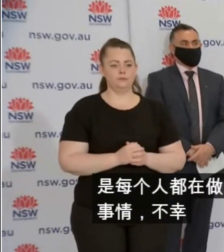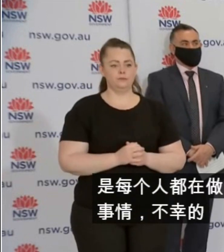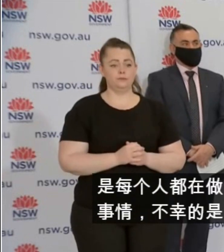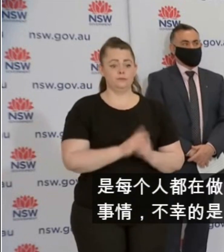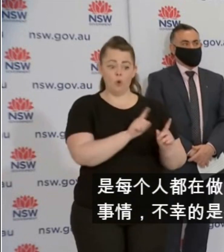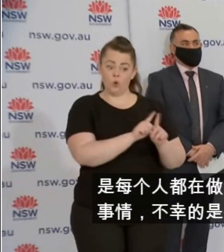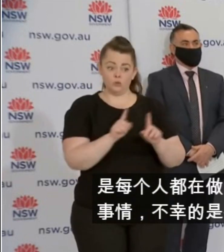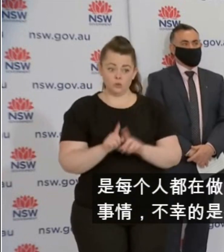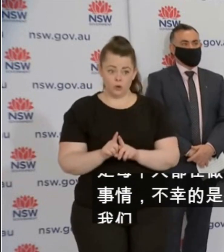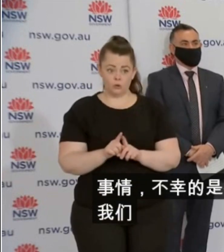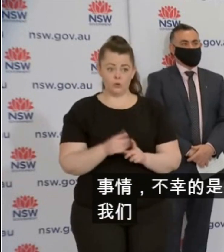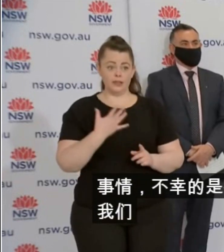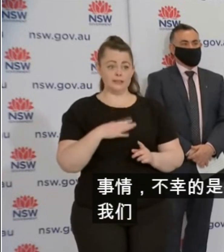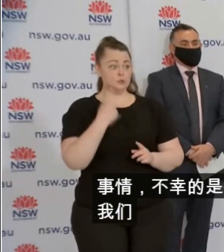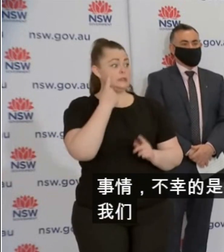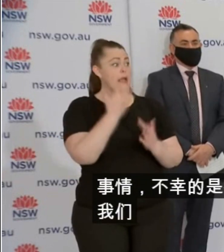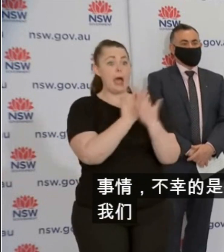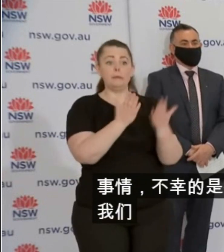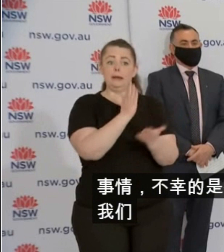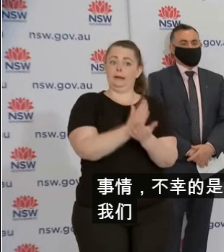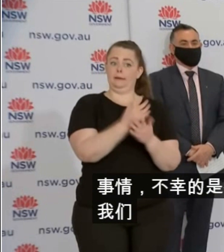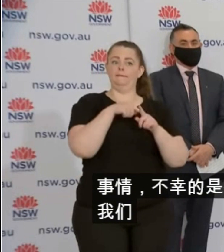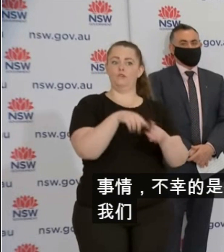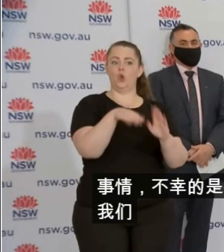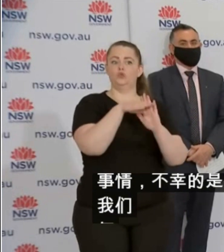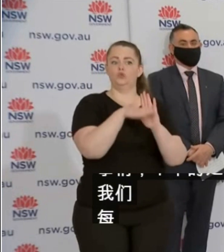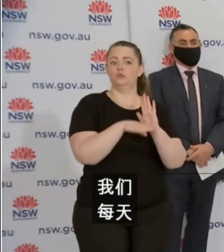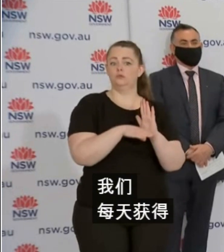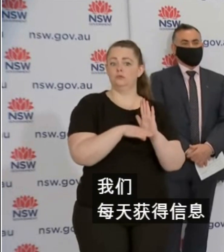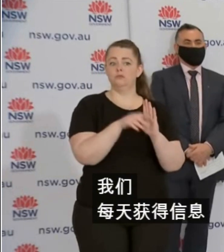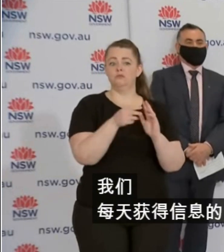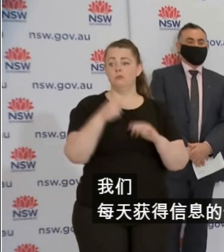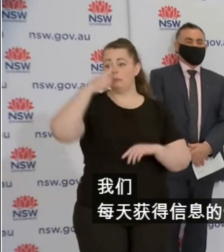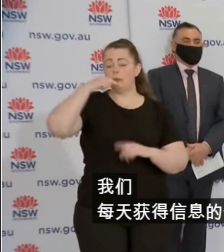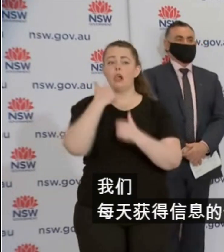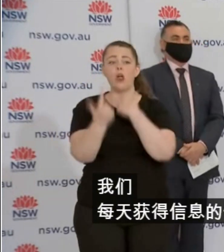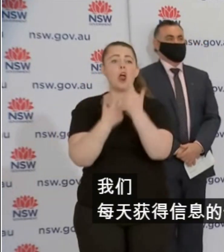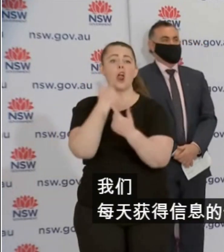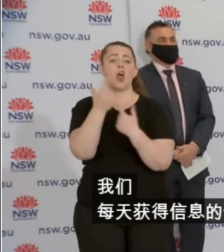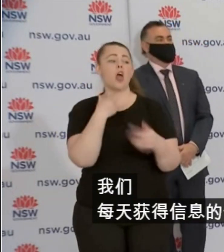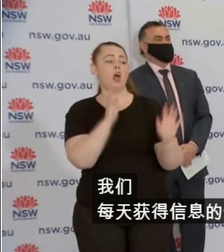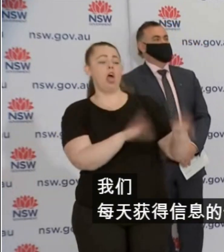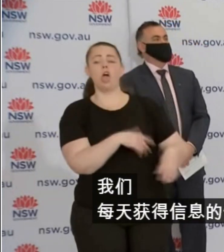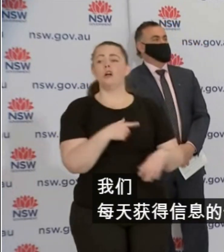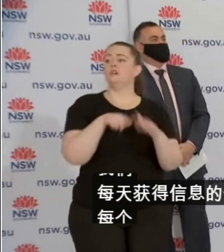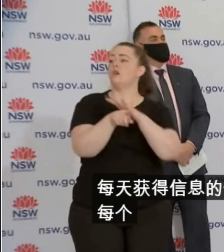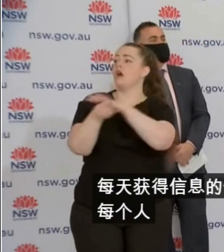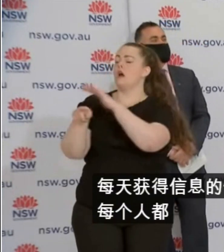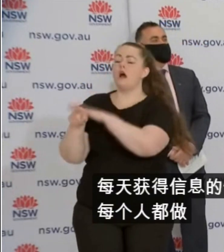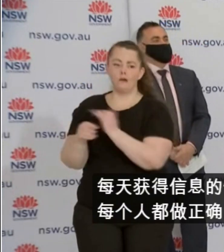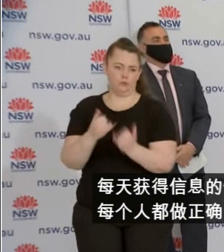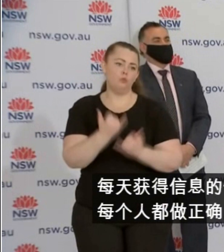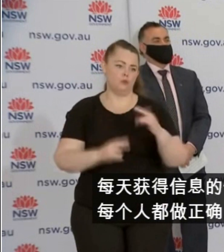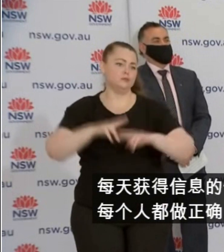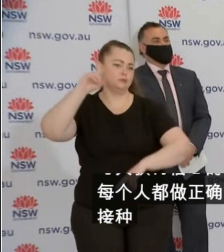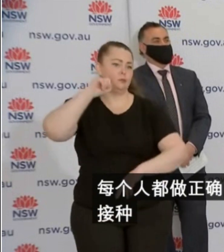And unfortunately, in the number of circumstances that we get information on a daily basis, more often than not, everybody doing